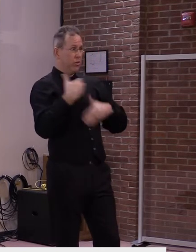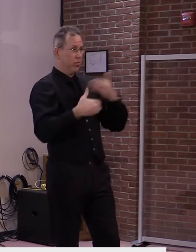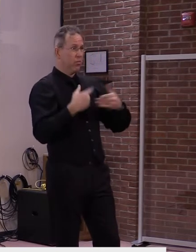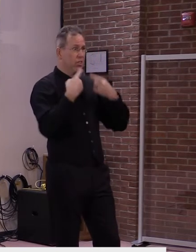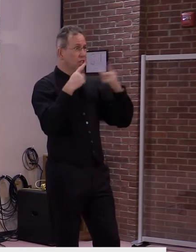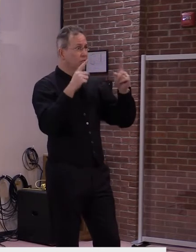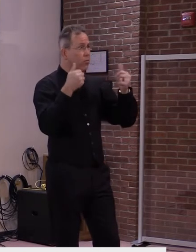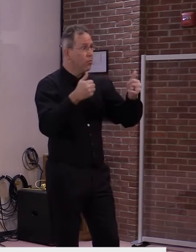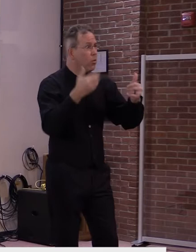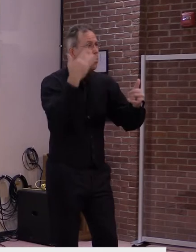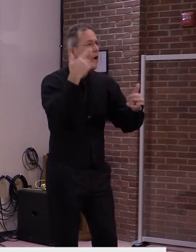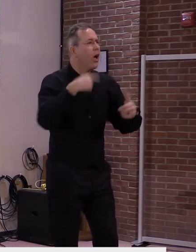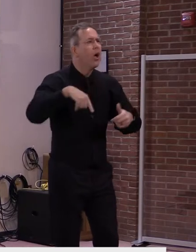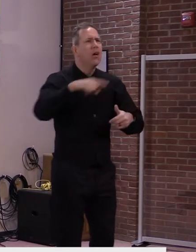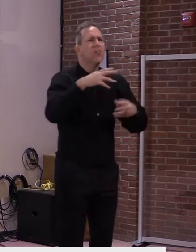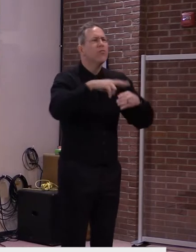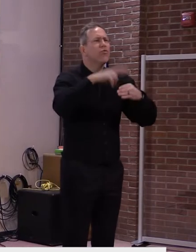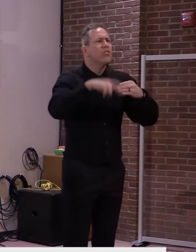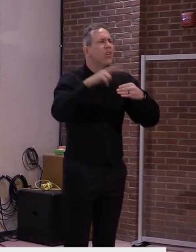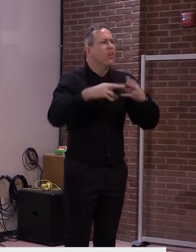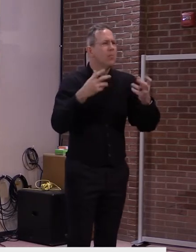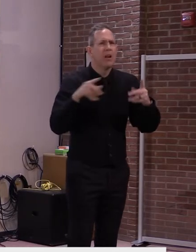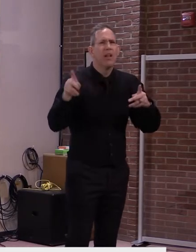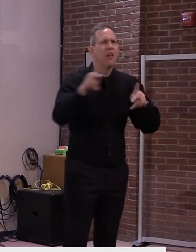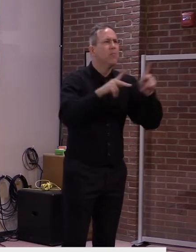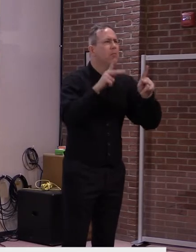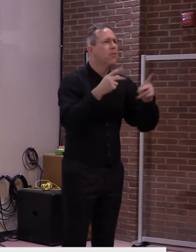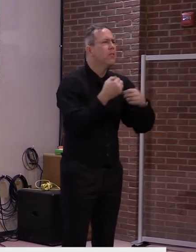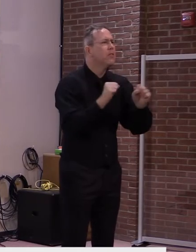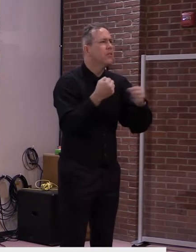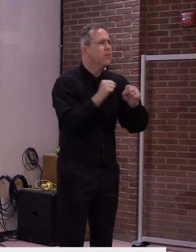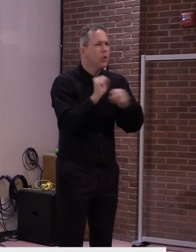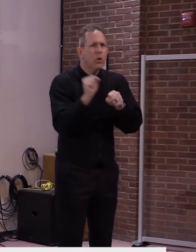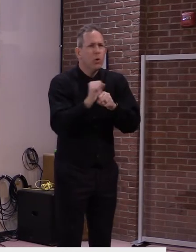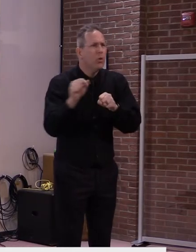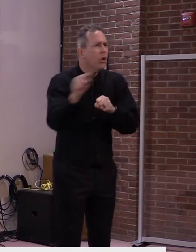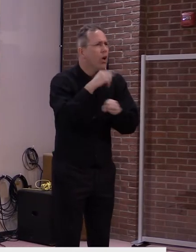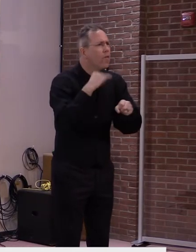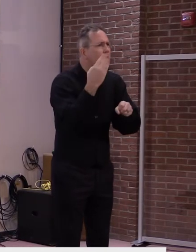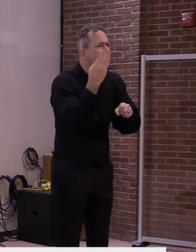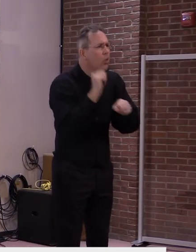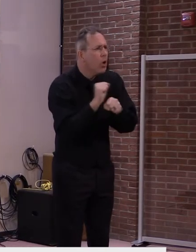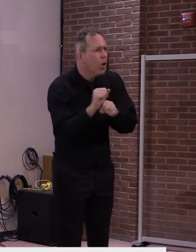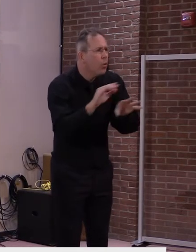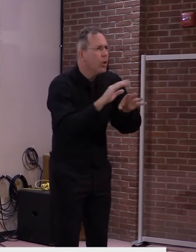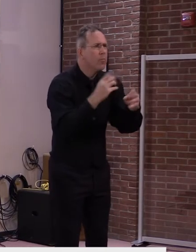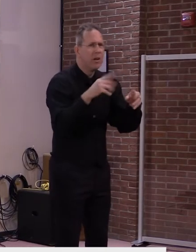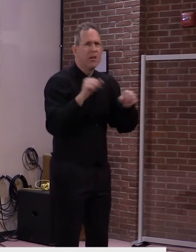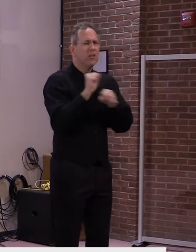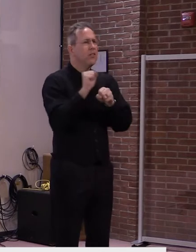people, including, as I mentioned before, many state employees across multiple